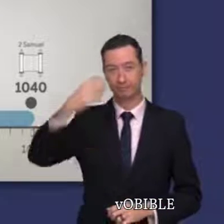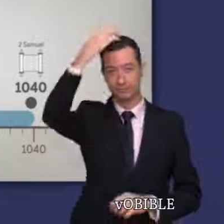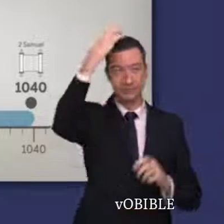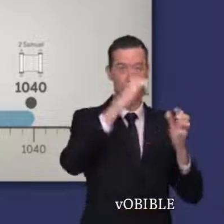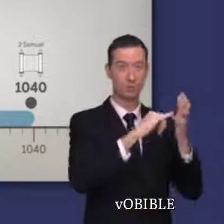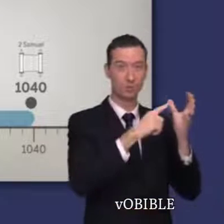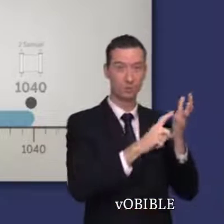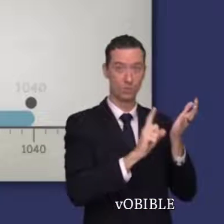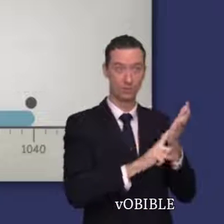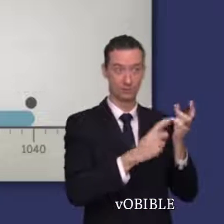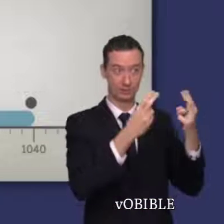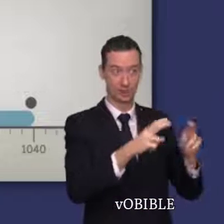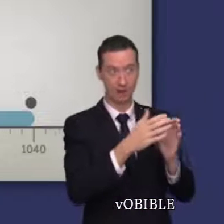completed.